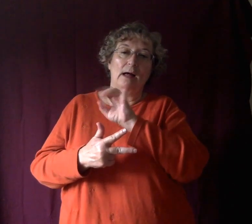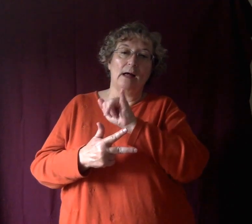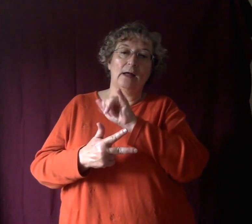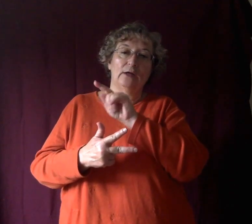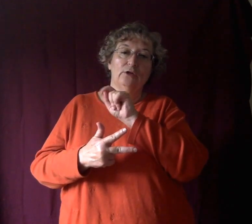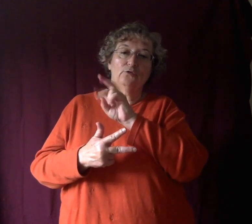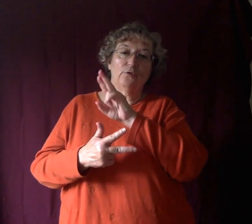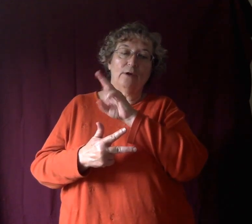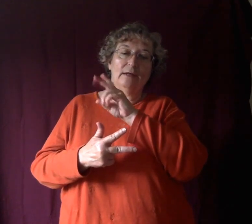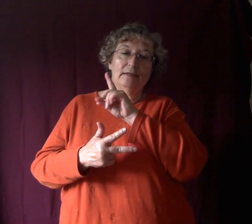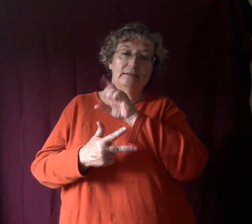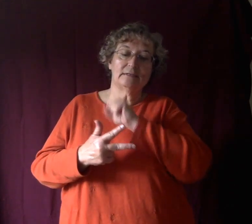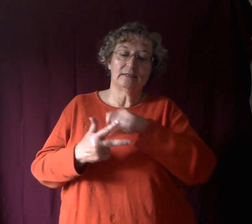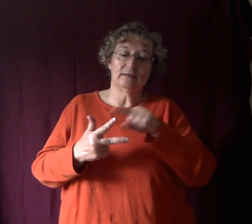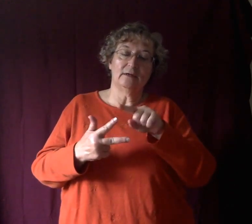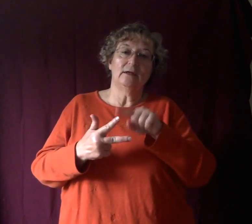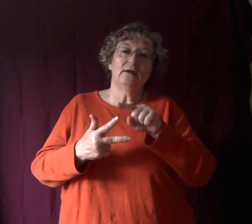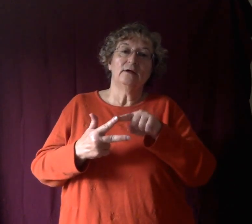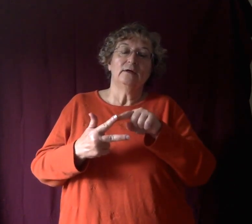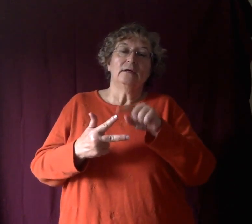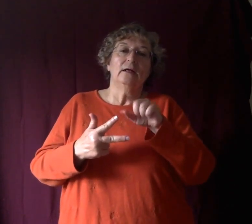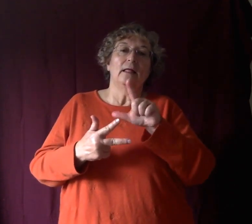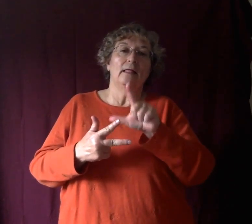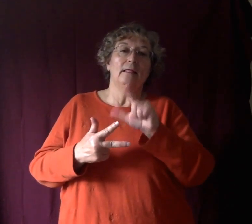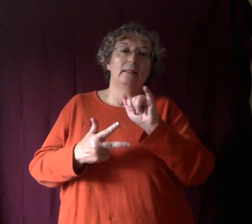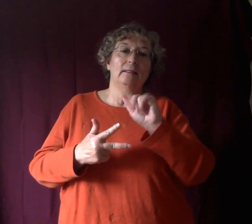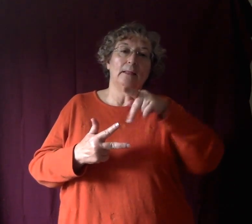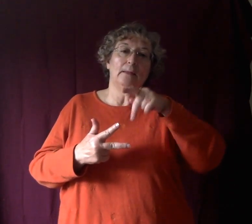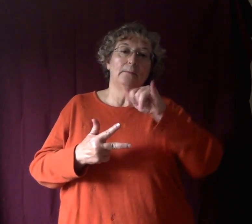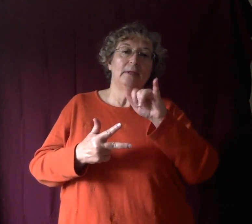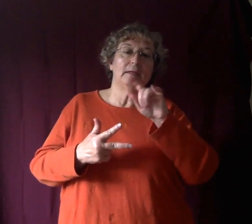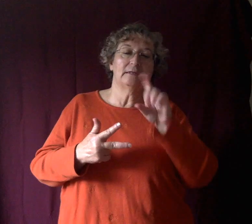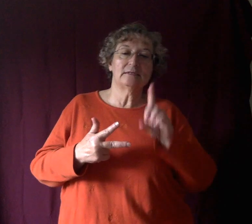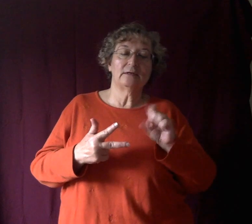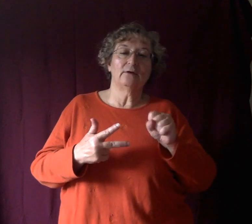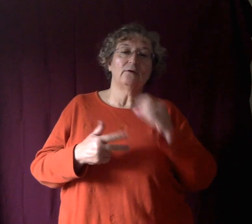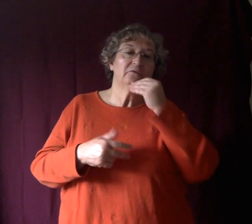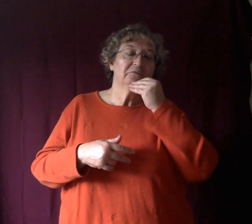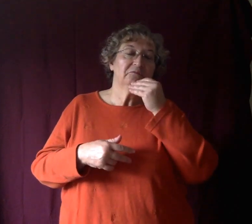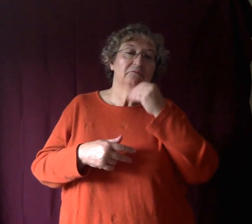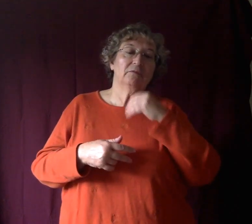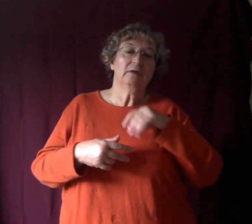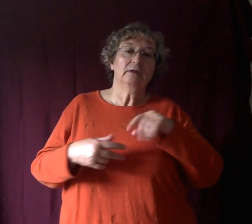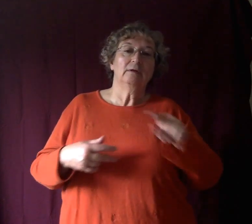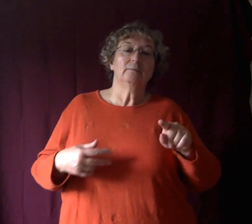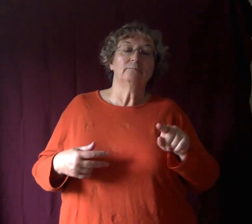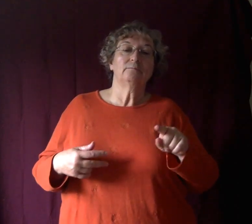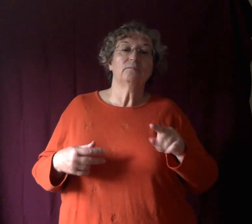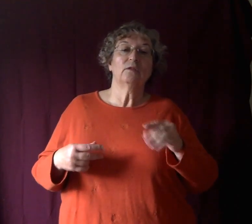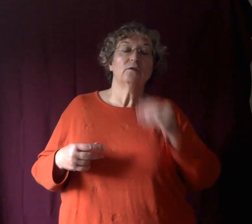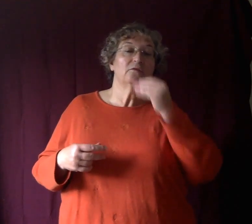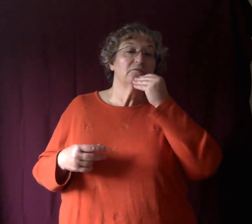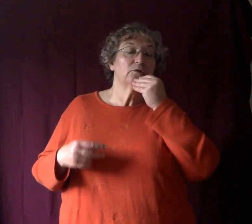lipids along the way. When food enters your mouth, digestion starts. You use your teeth to physically or